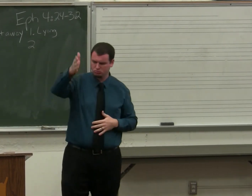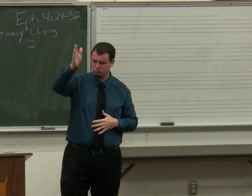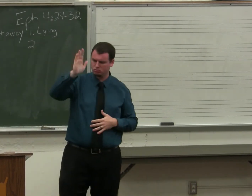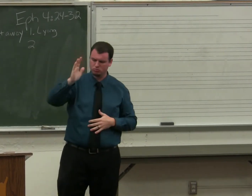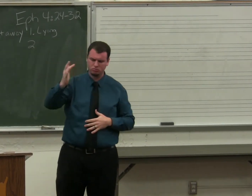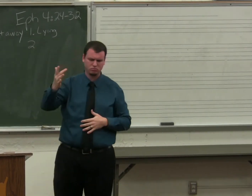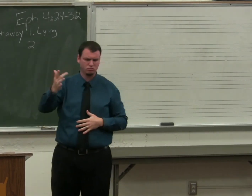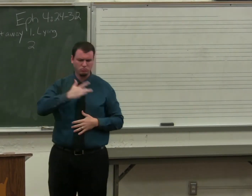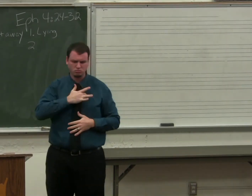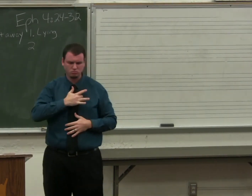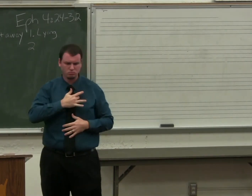angry.